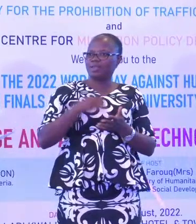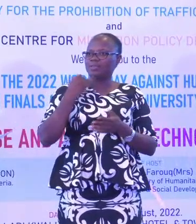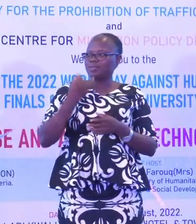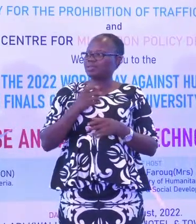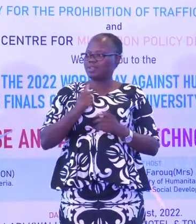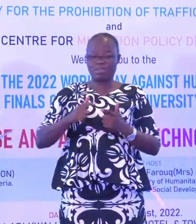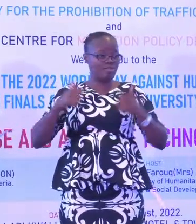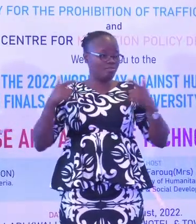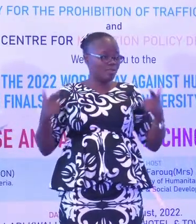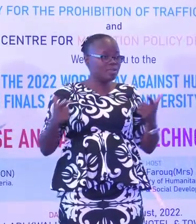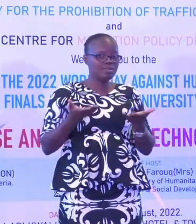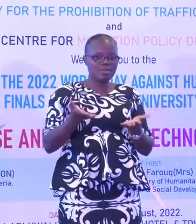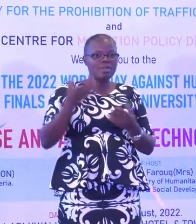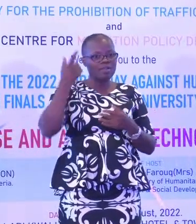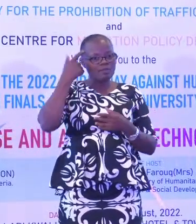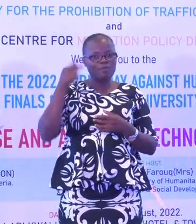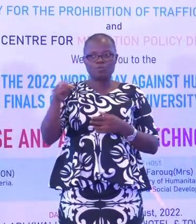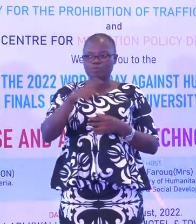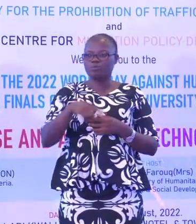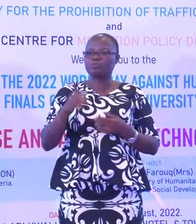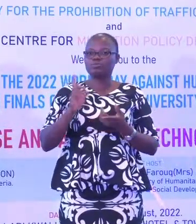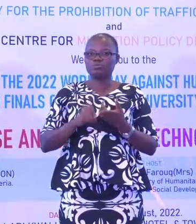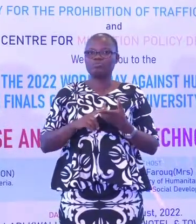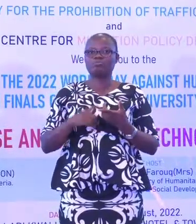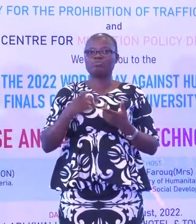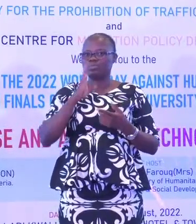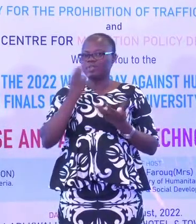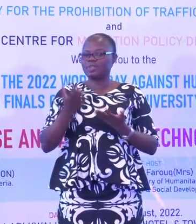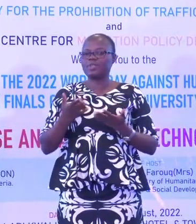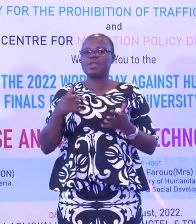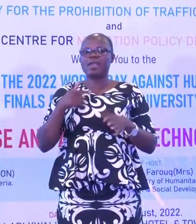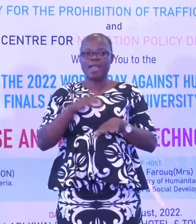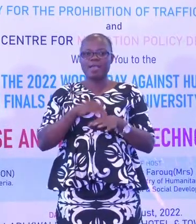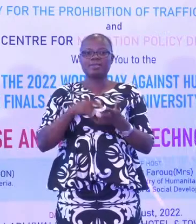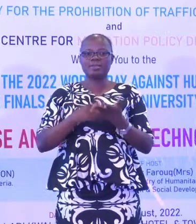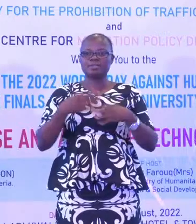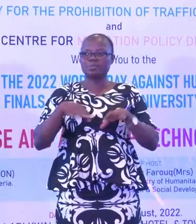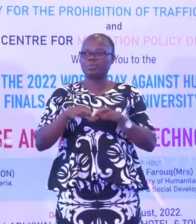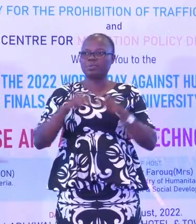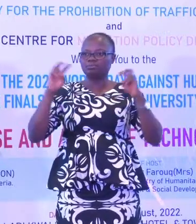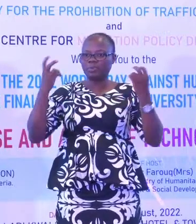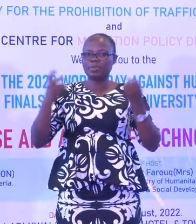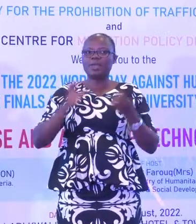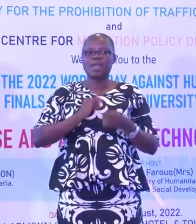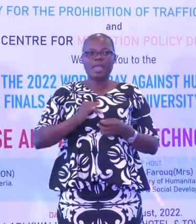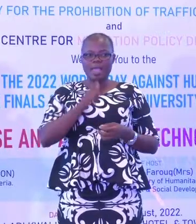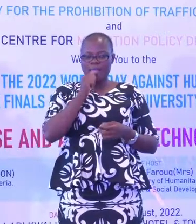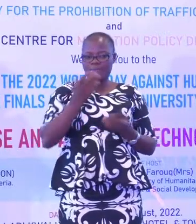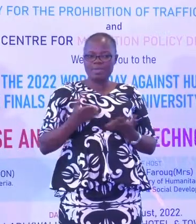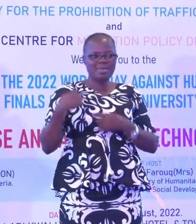great leader for all of us in this really important task before us. I've been here